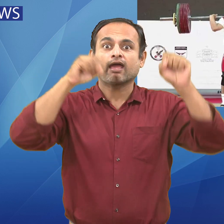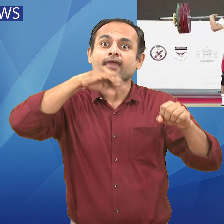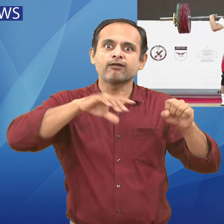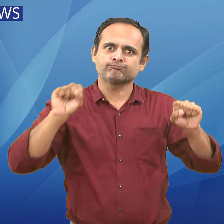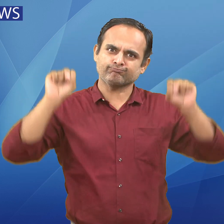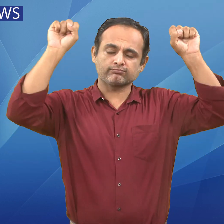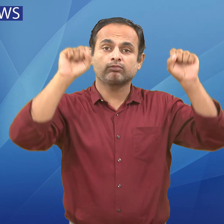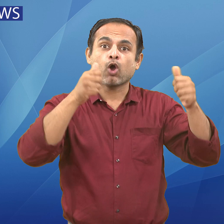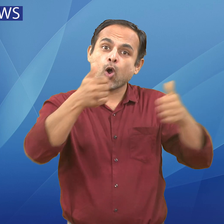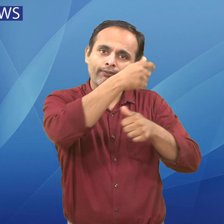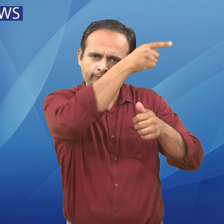Albania on March 27.